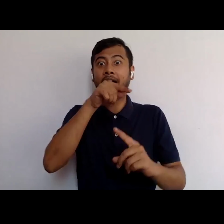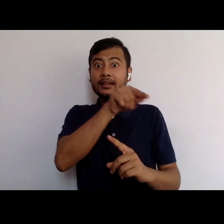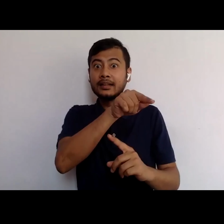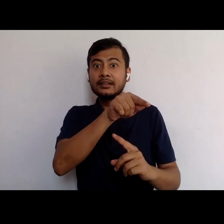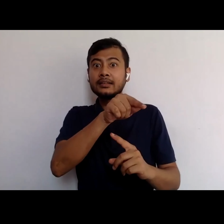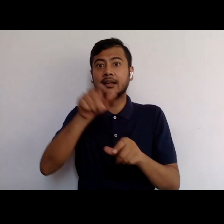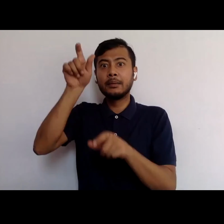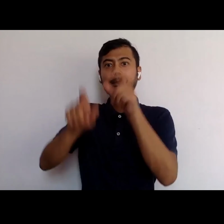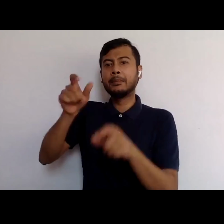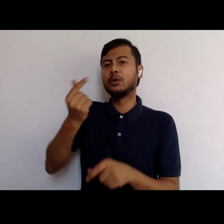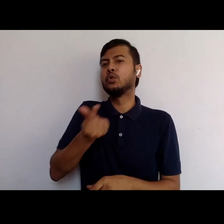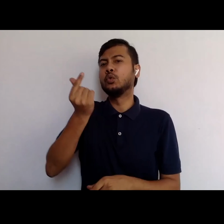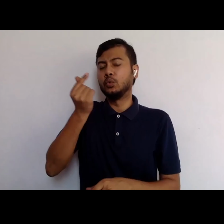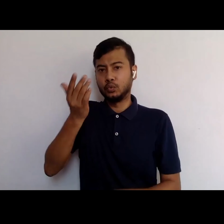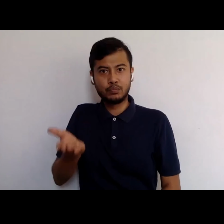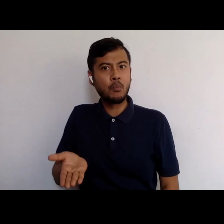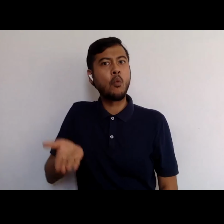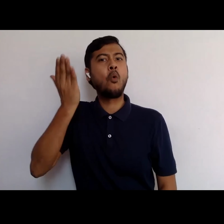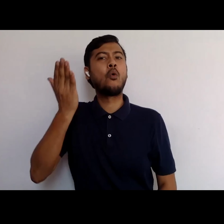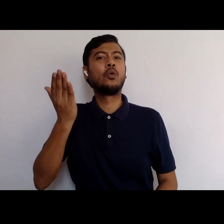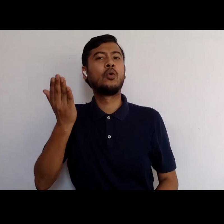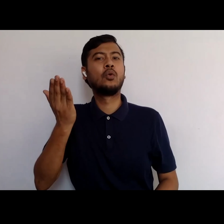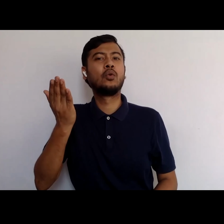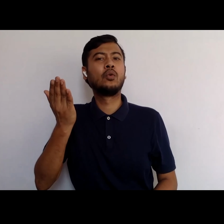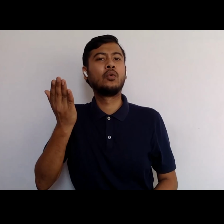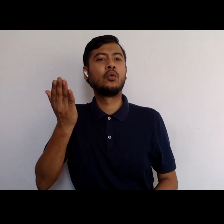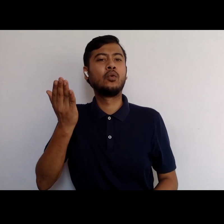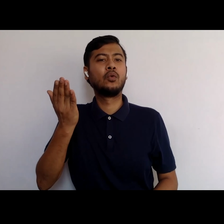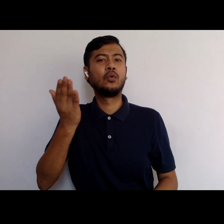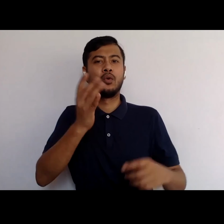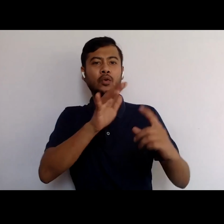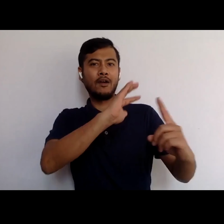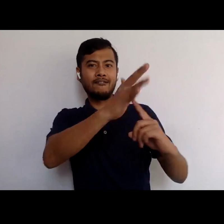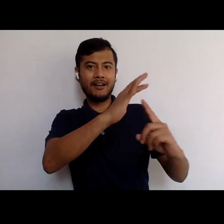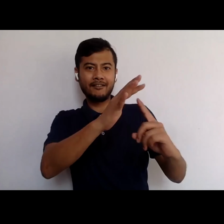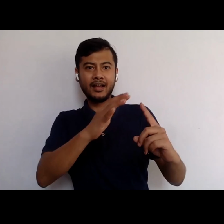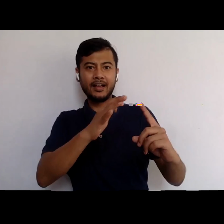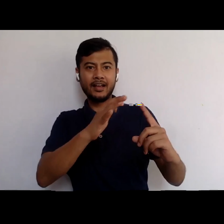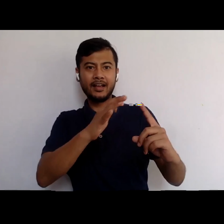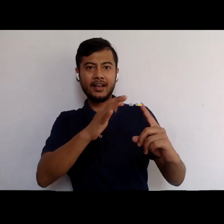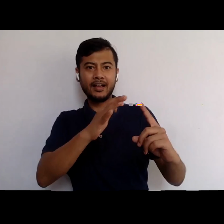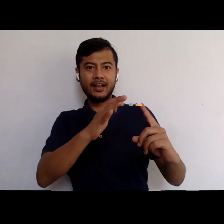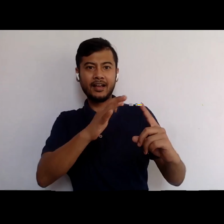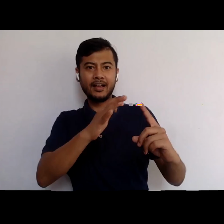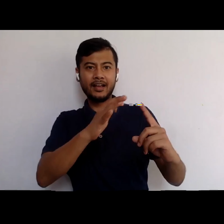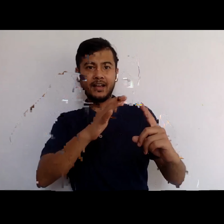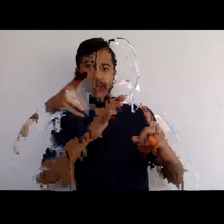for almost, you know, majority of our industry,